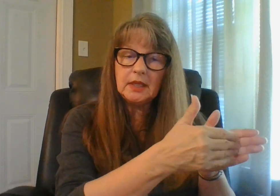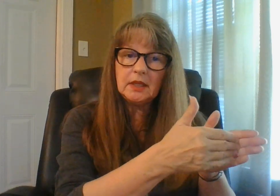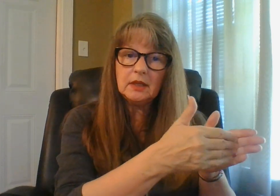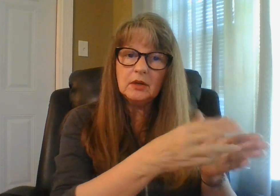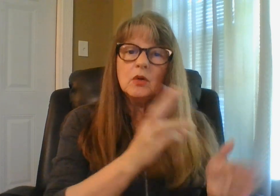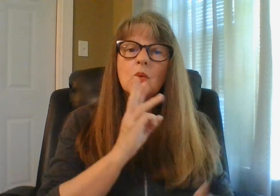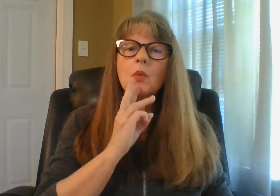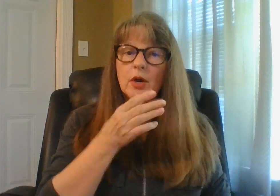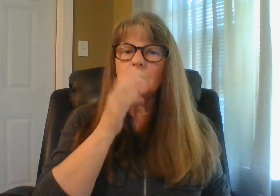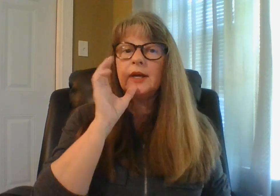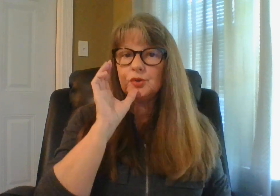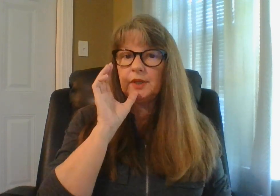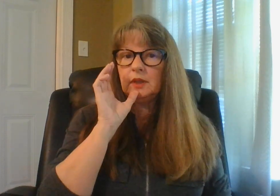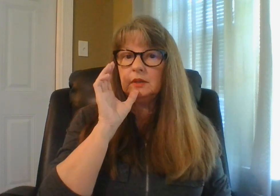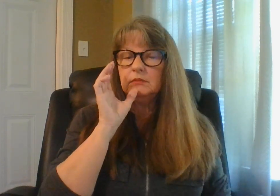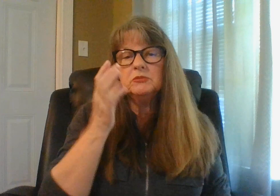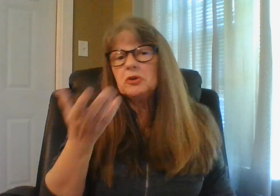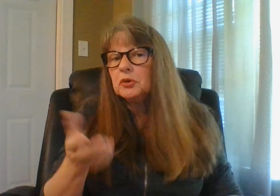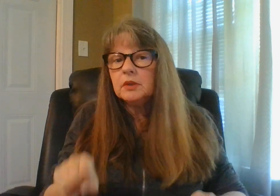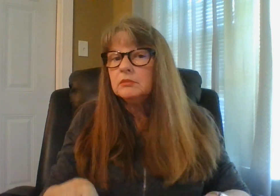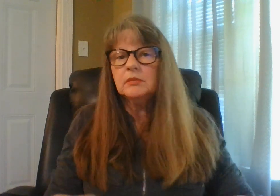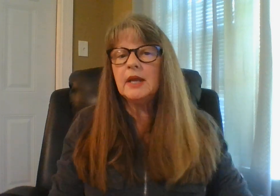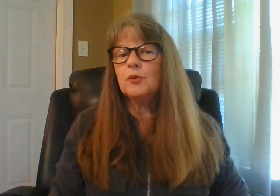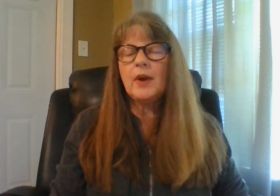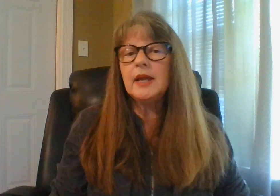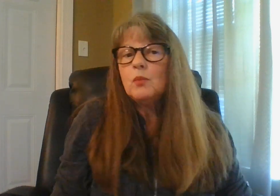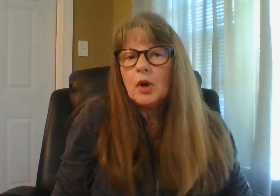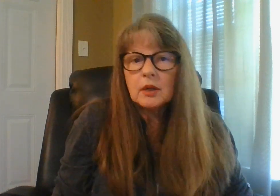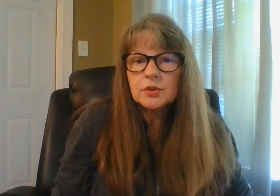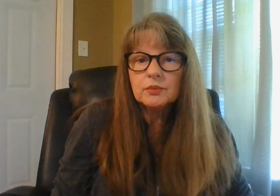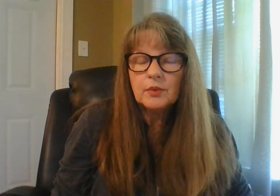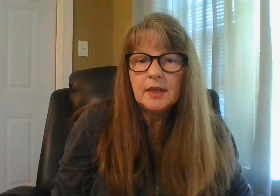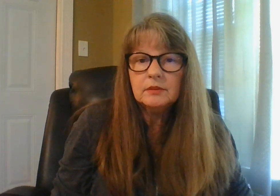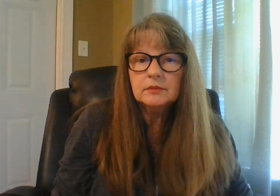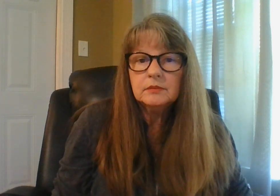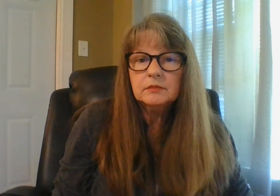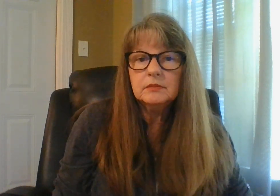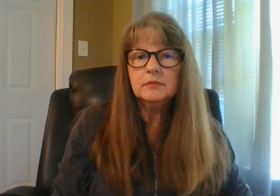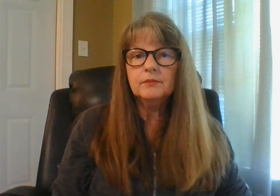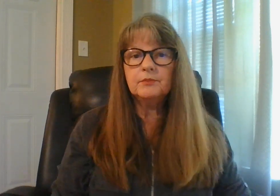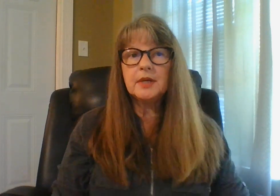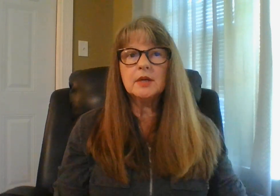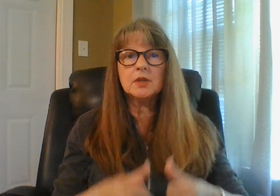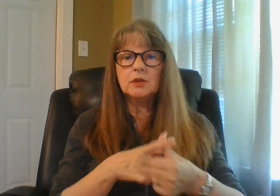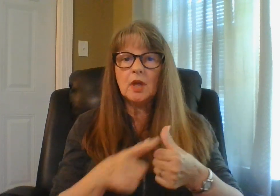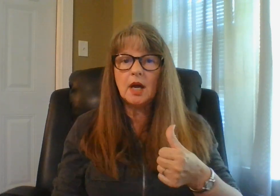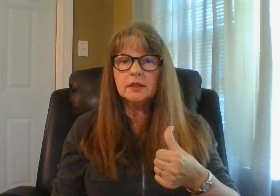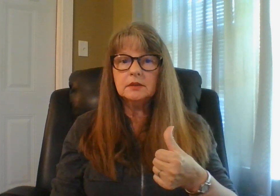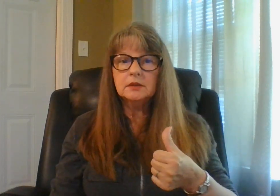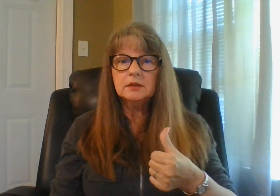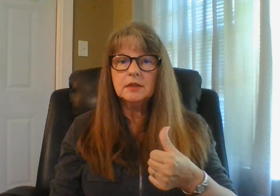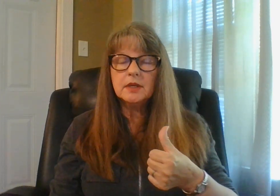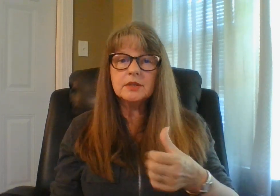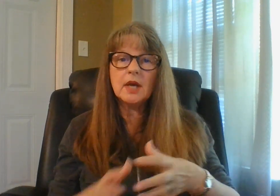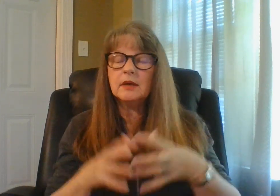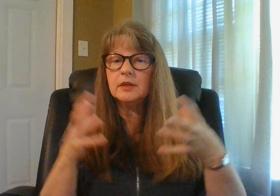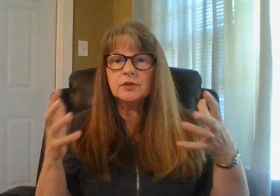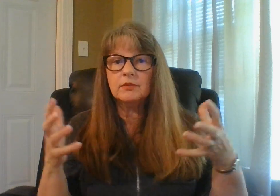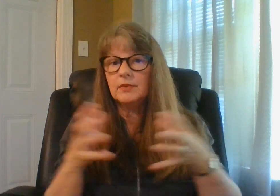frequently, water I drink. You could. Either way, it works, right? Because a lot